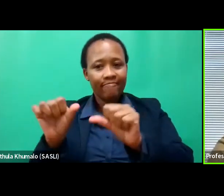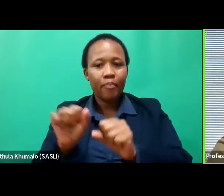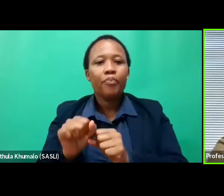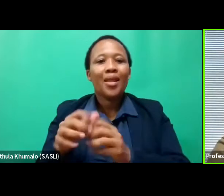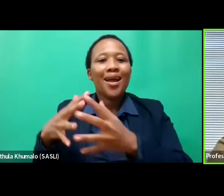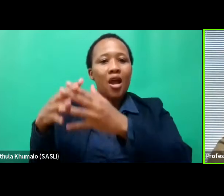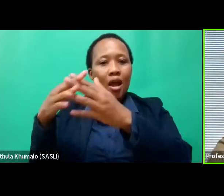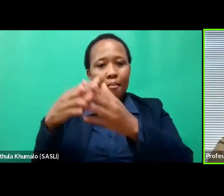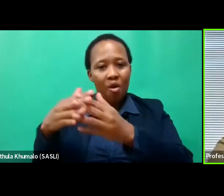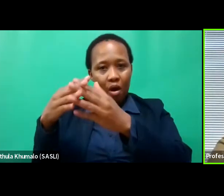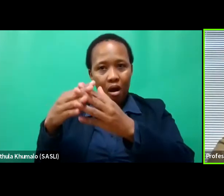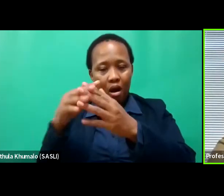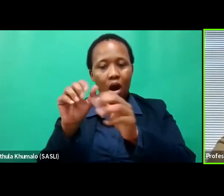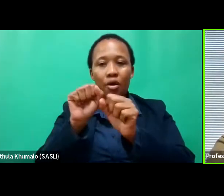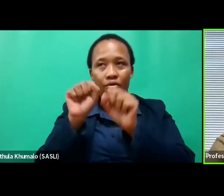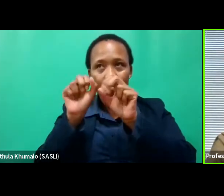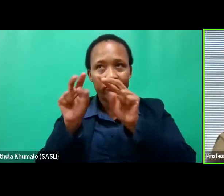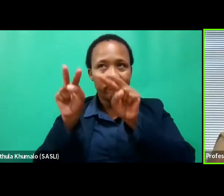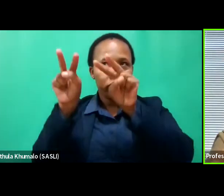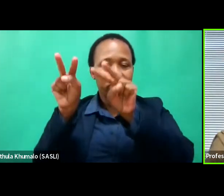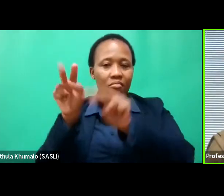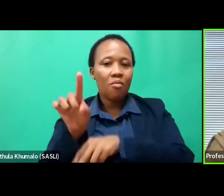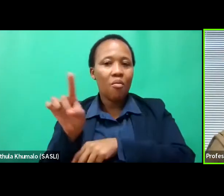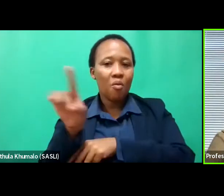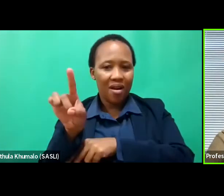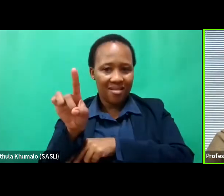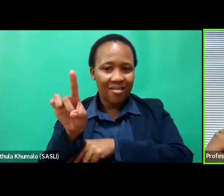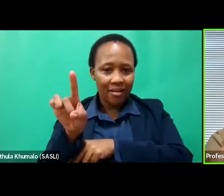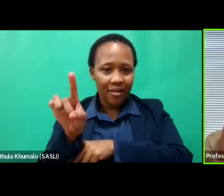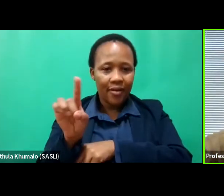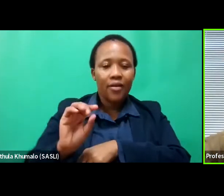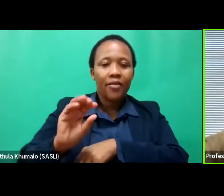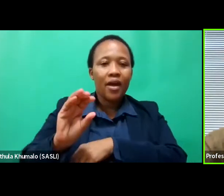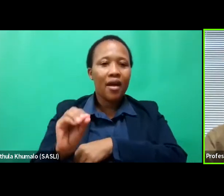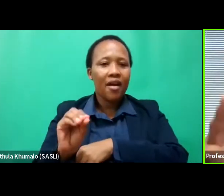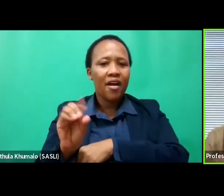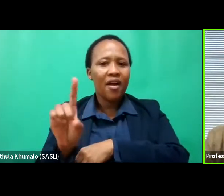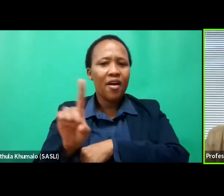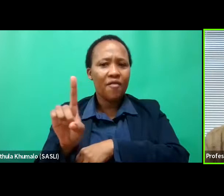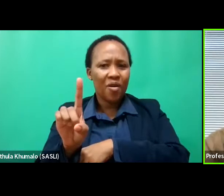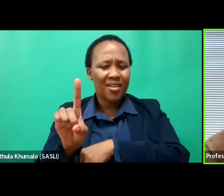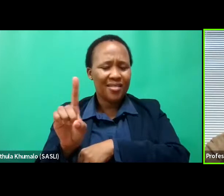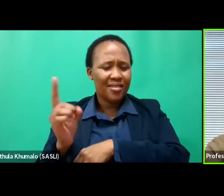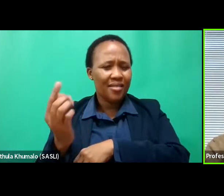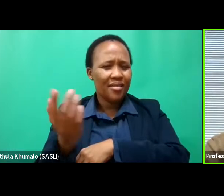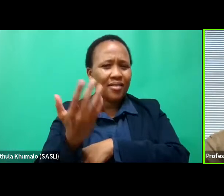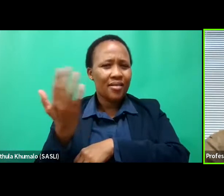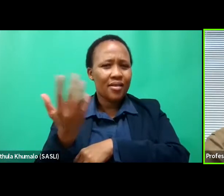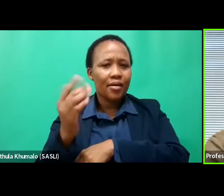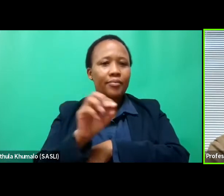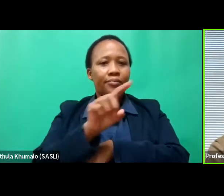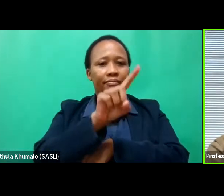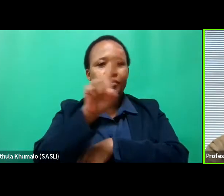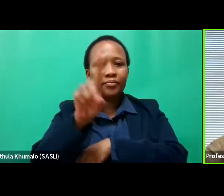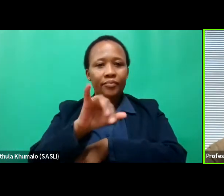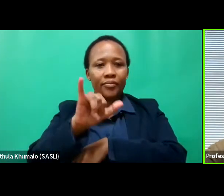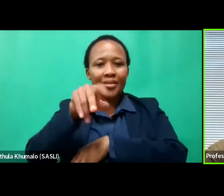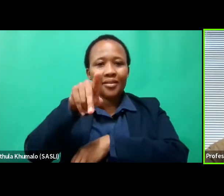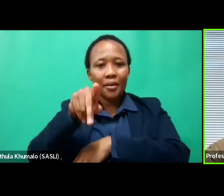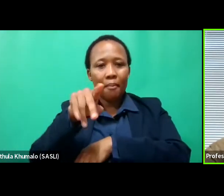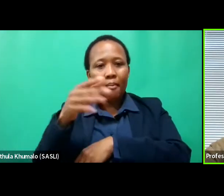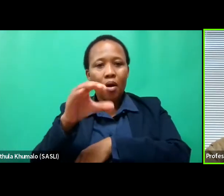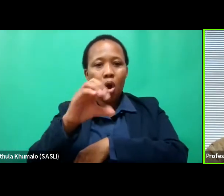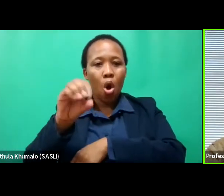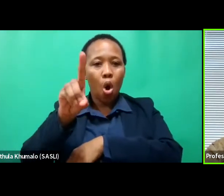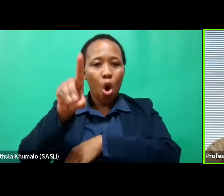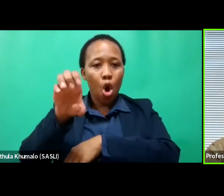where municipal boundaries and what they call the zip code, you know, the postcode, the zip code, how it defines which school you go to,